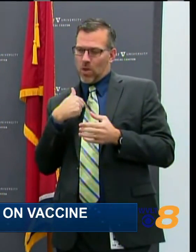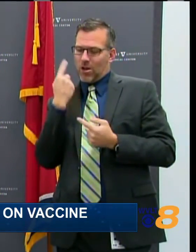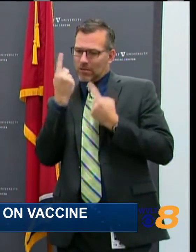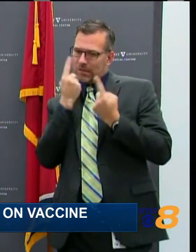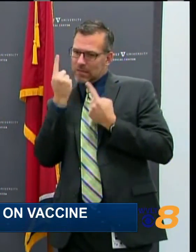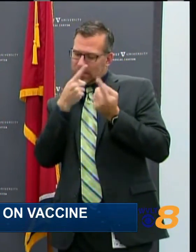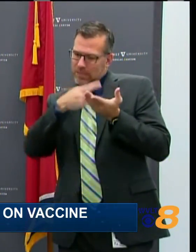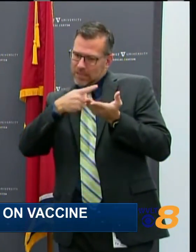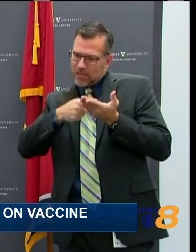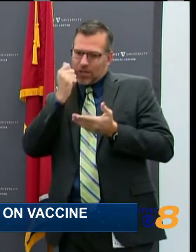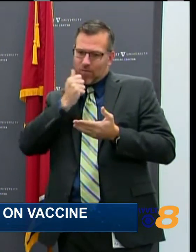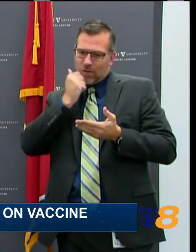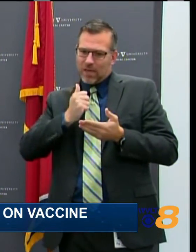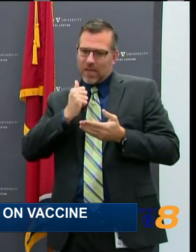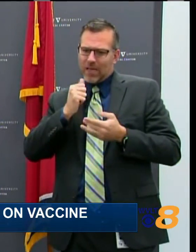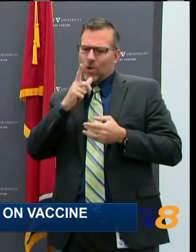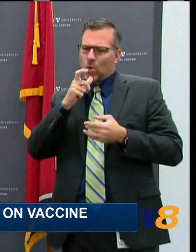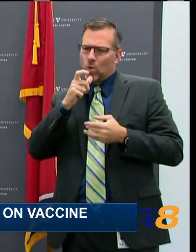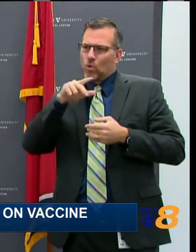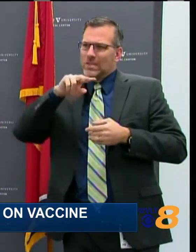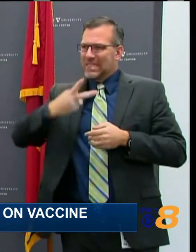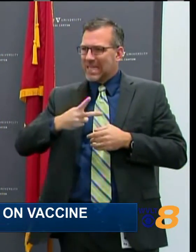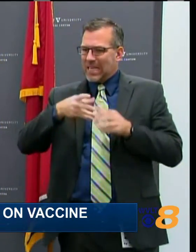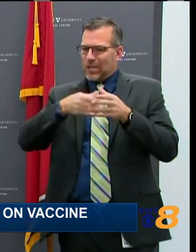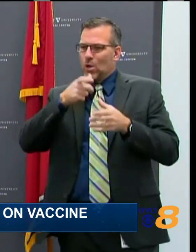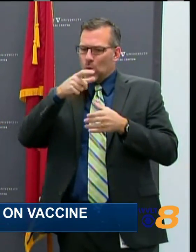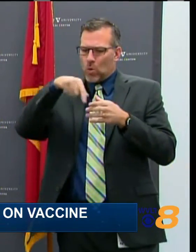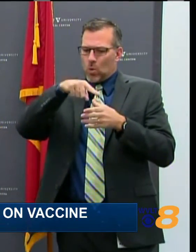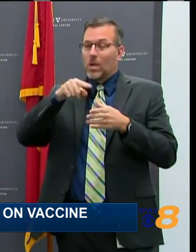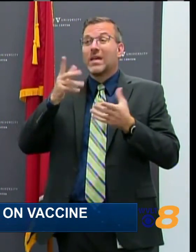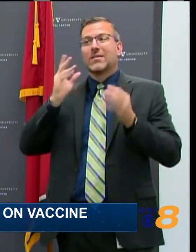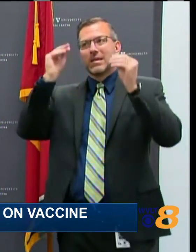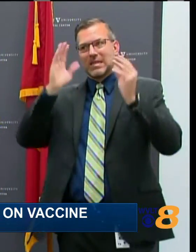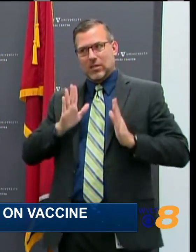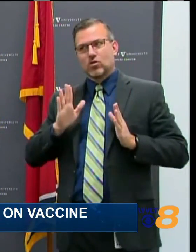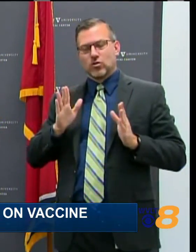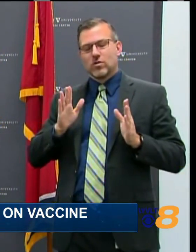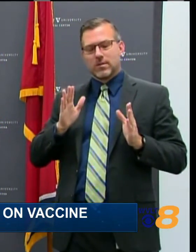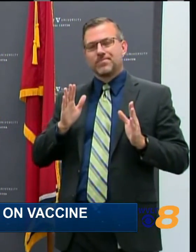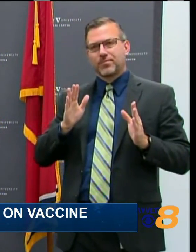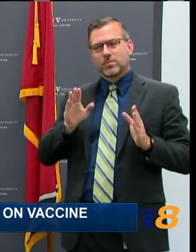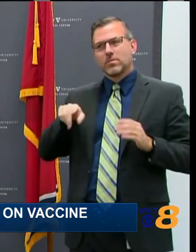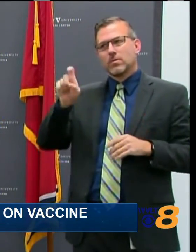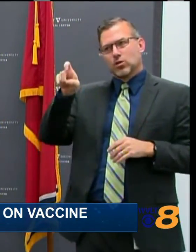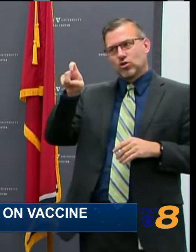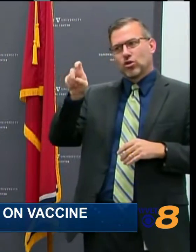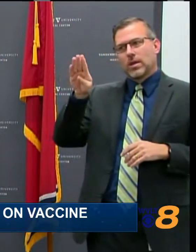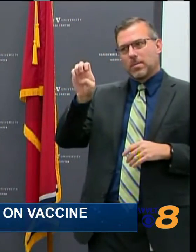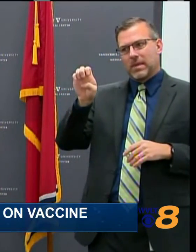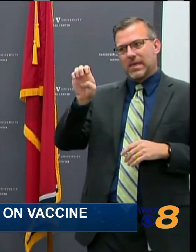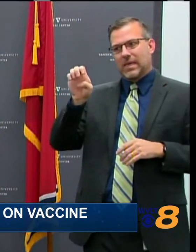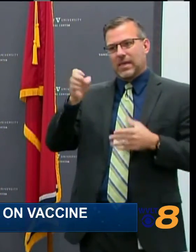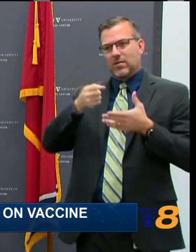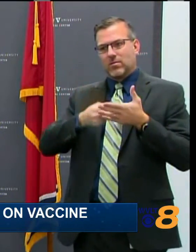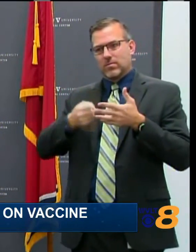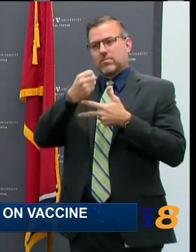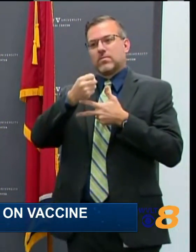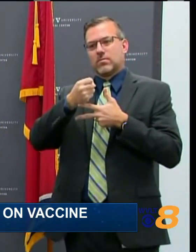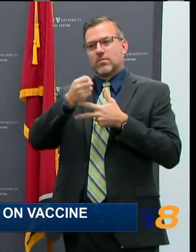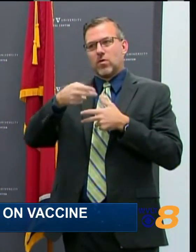those discussions every day about what those next priorities look like. And teachers certainly should be considered strongly for a